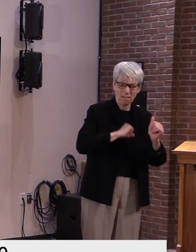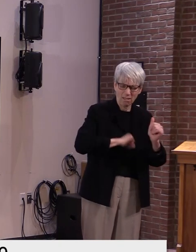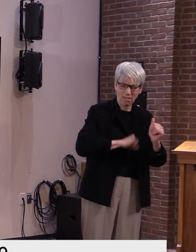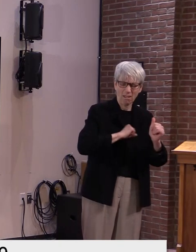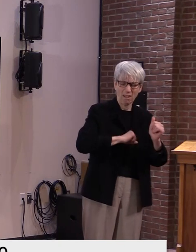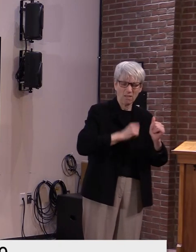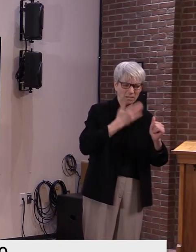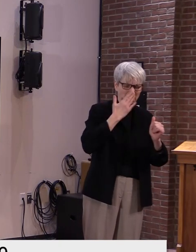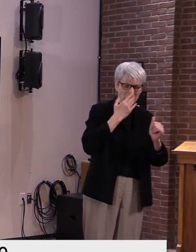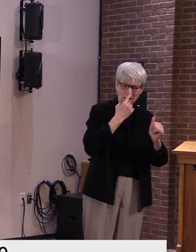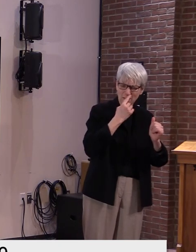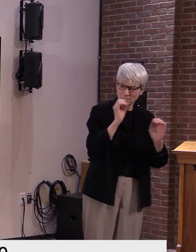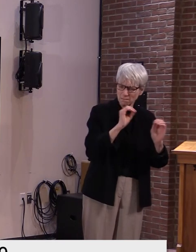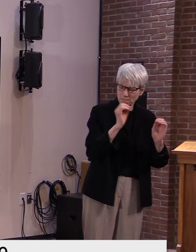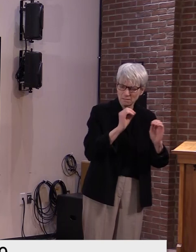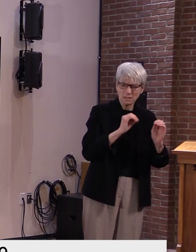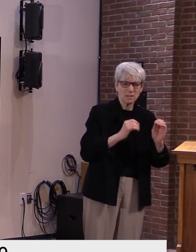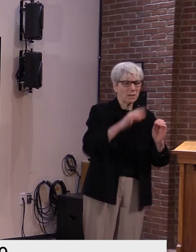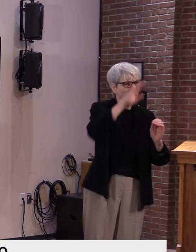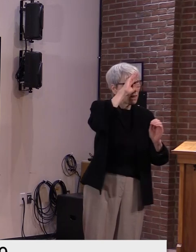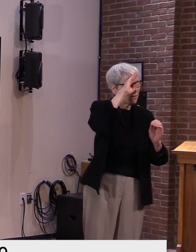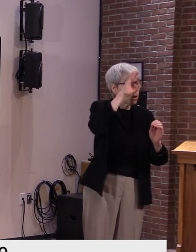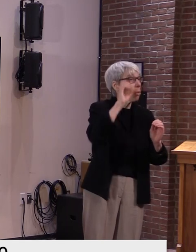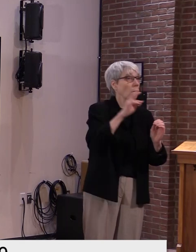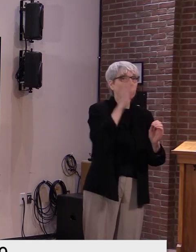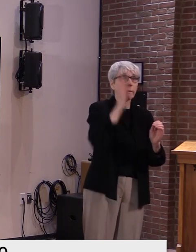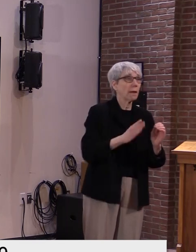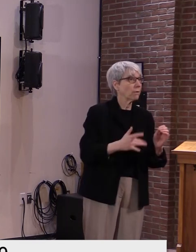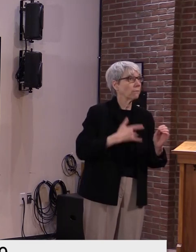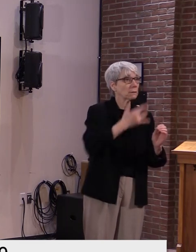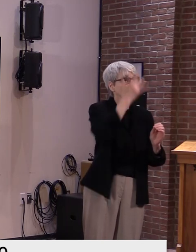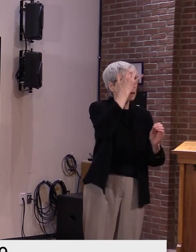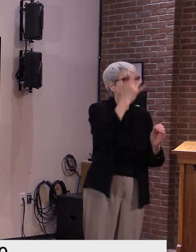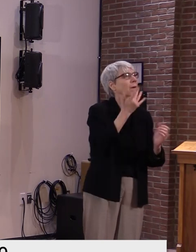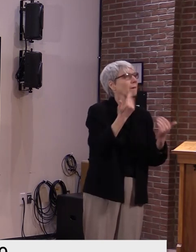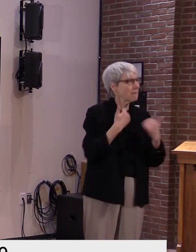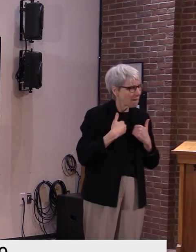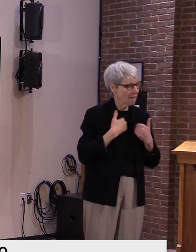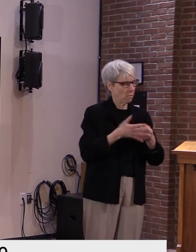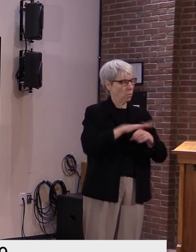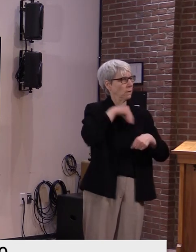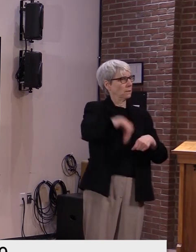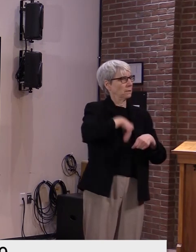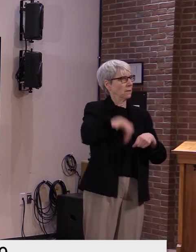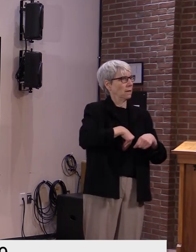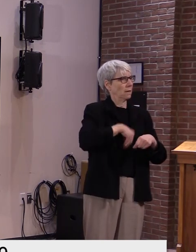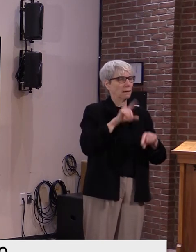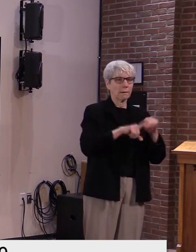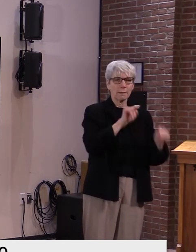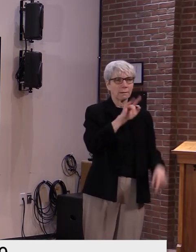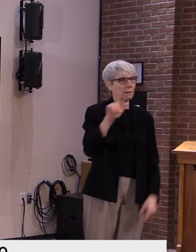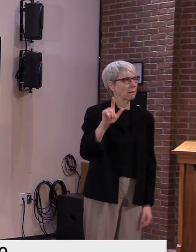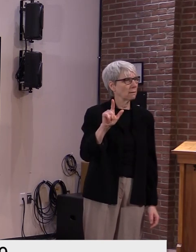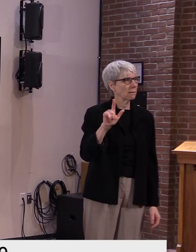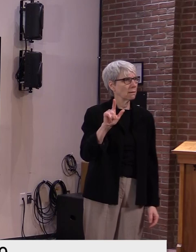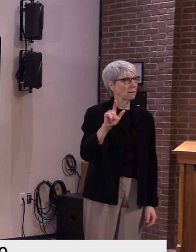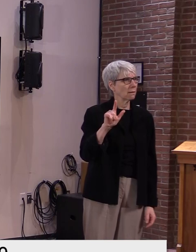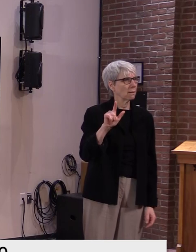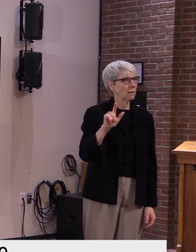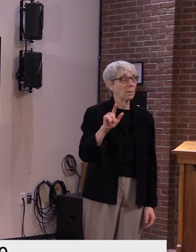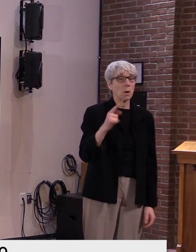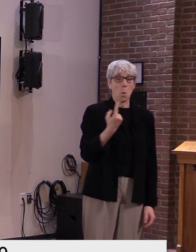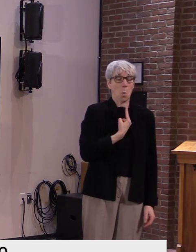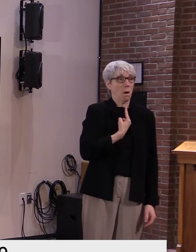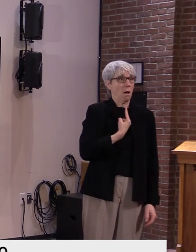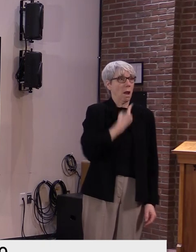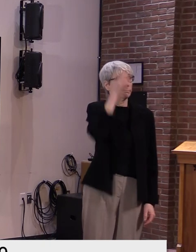they enter the facility. I think that's what happens, and all it takes is one case in places where you have a vulnerable group of people,